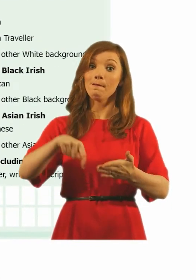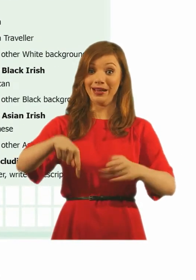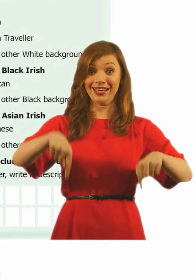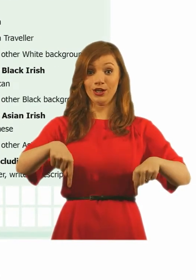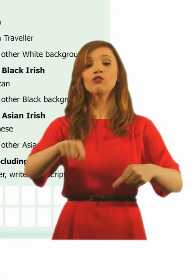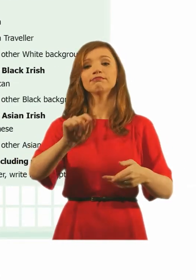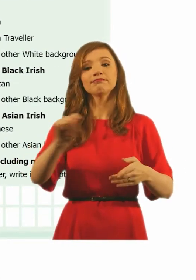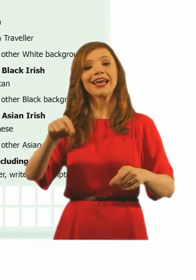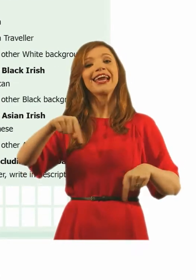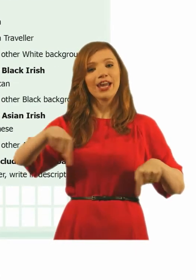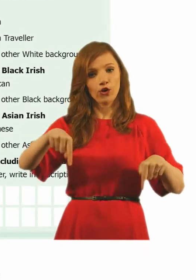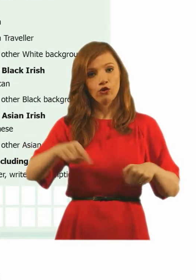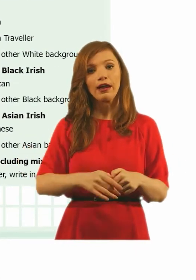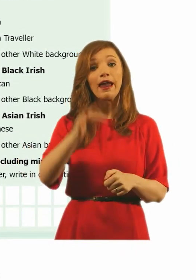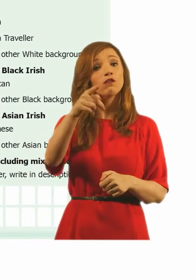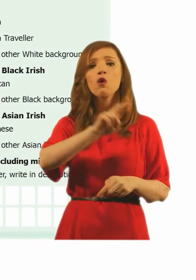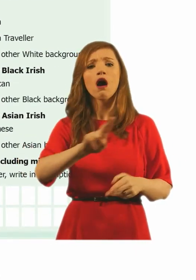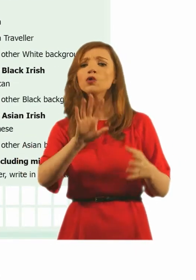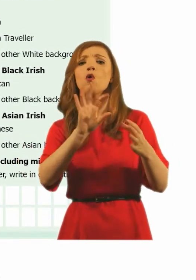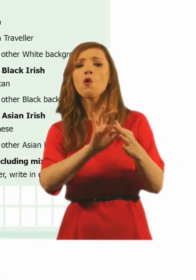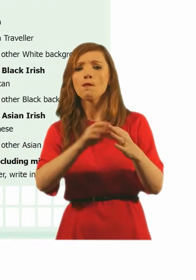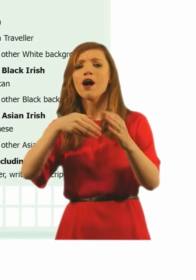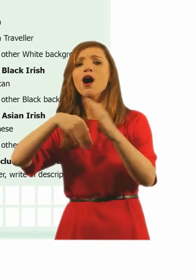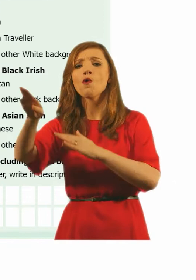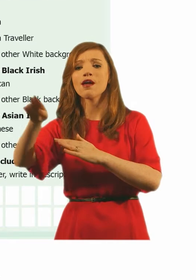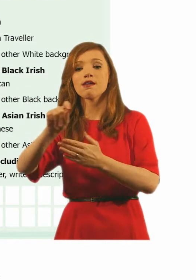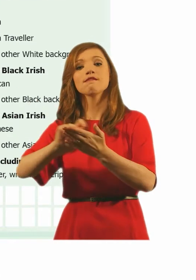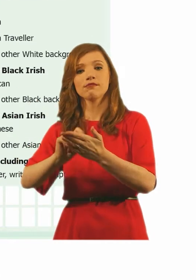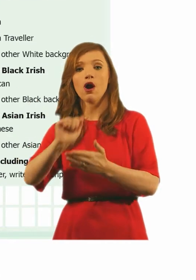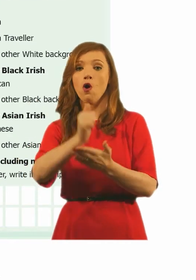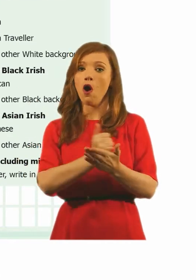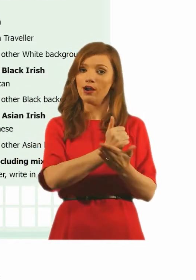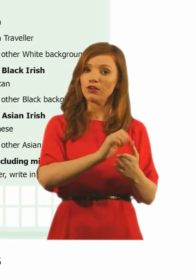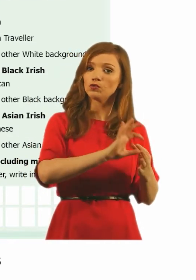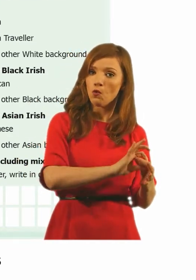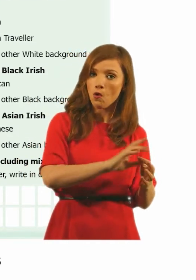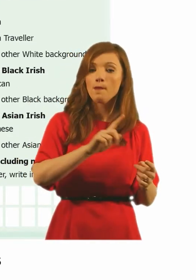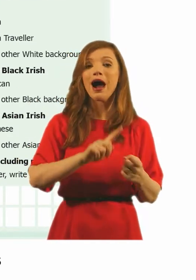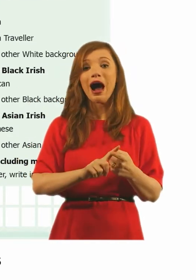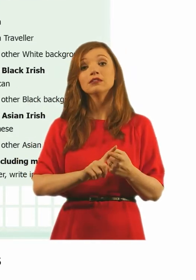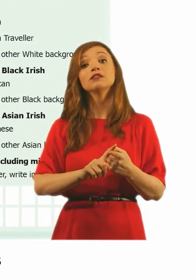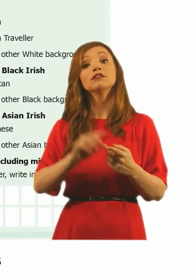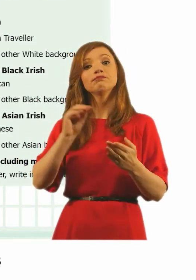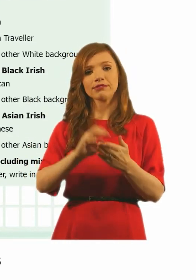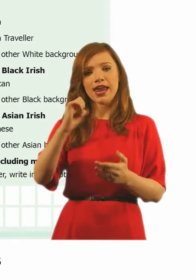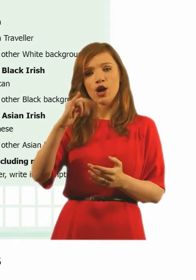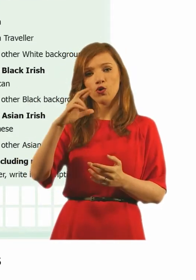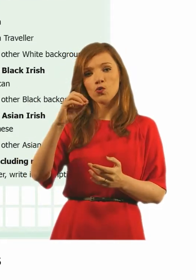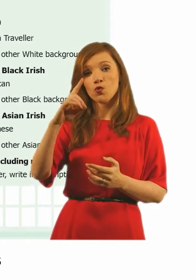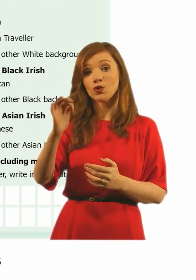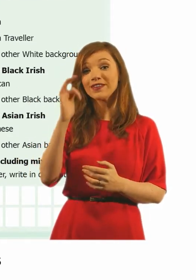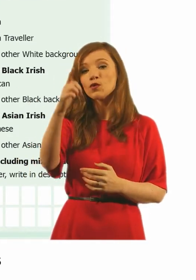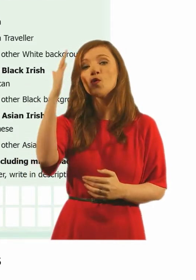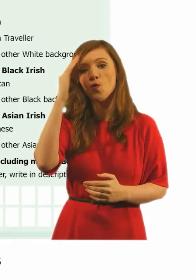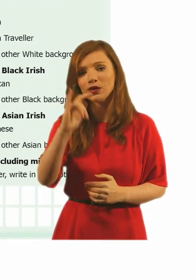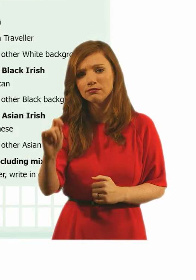question 7, your usual residence. If you are at home, just simply mark here. If you're not at home, write in the address of where